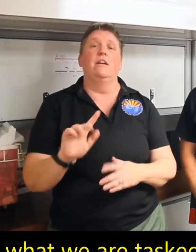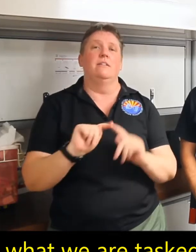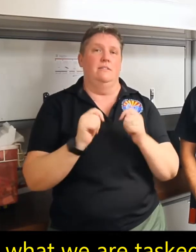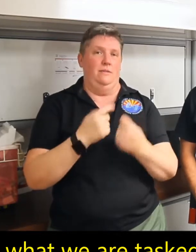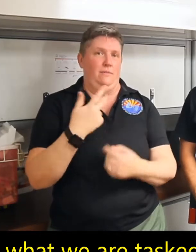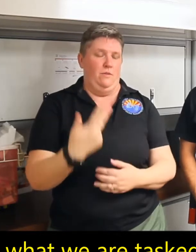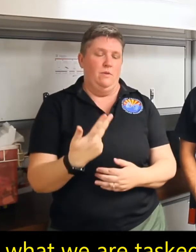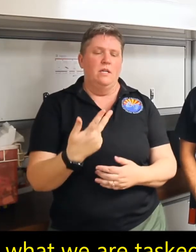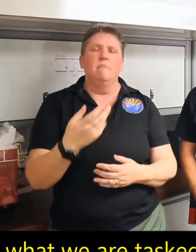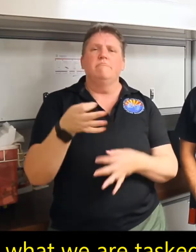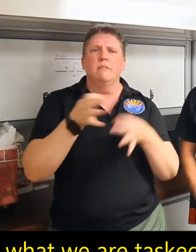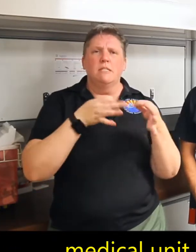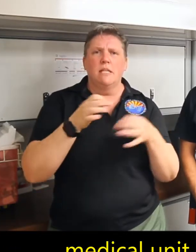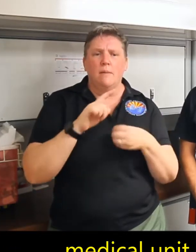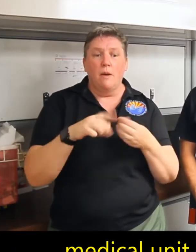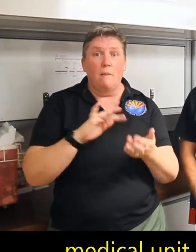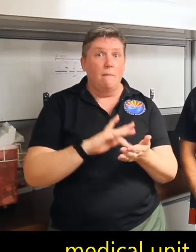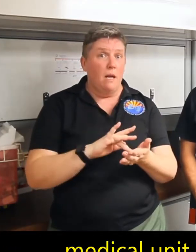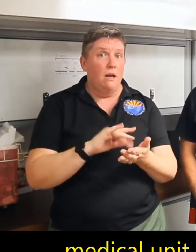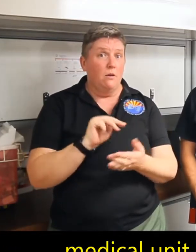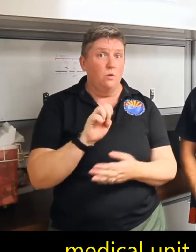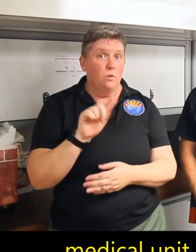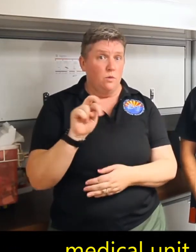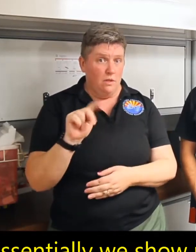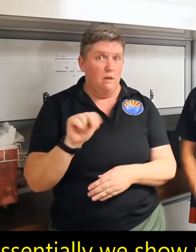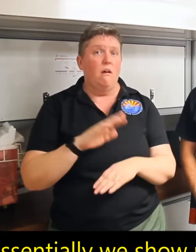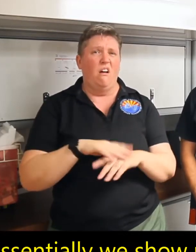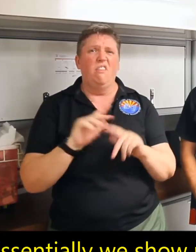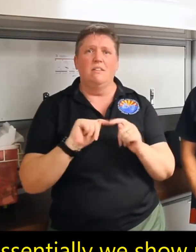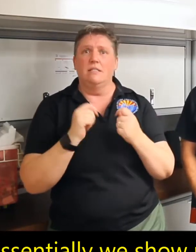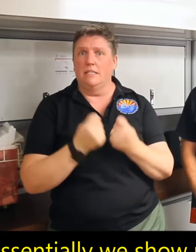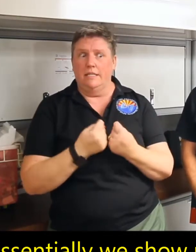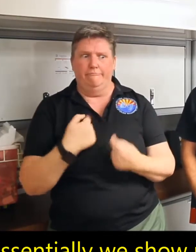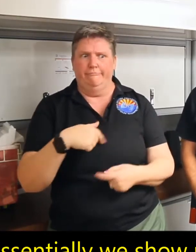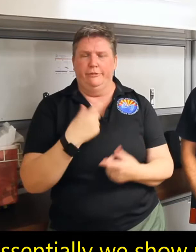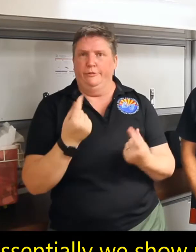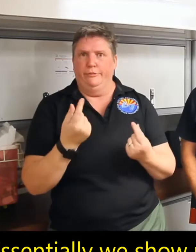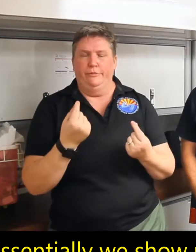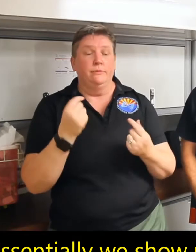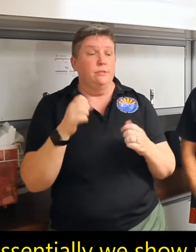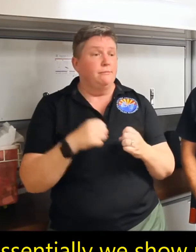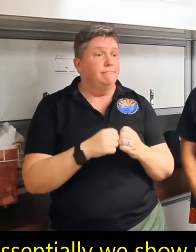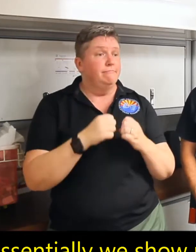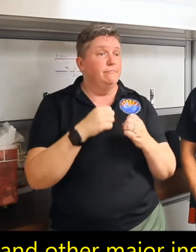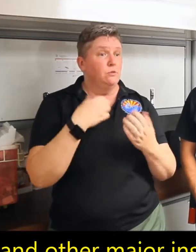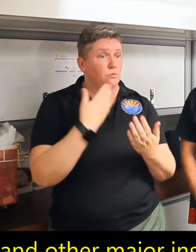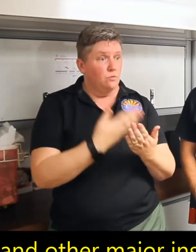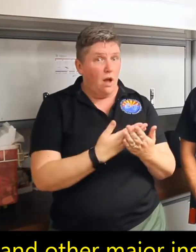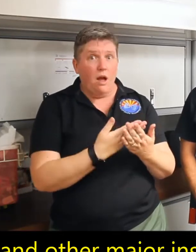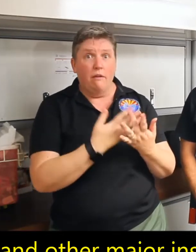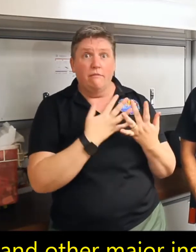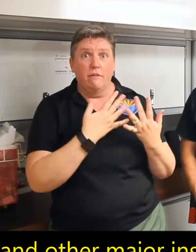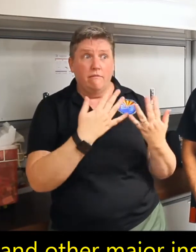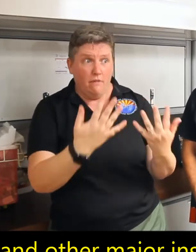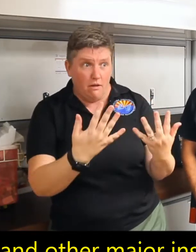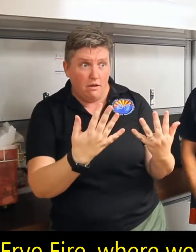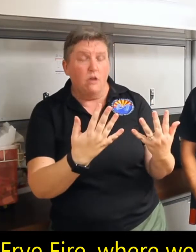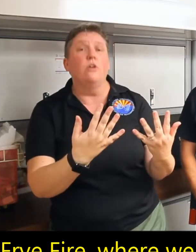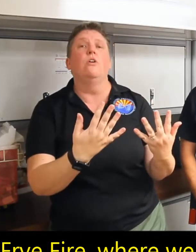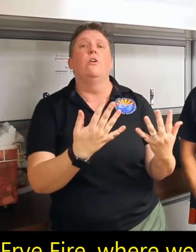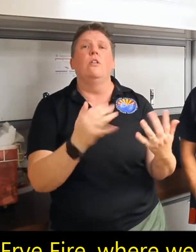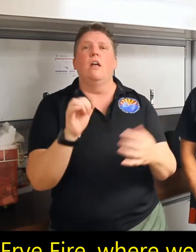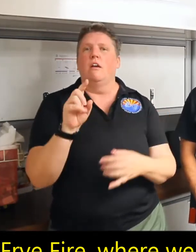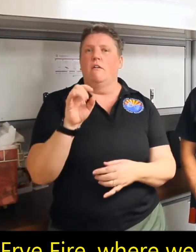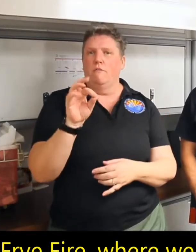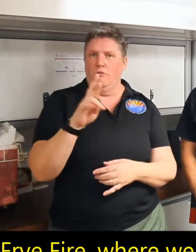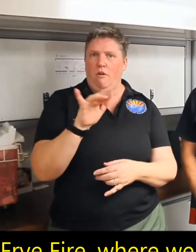what we're tasked with as far as the medical unit on the team. Essentially, we show up to wildland fires and other major incidents such as the Frye